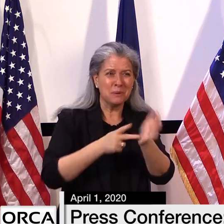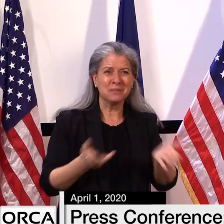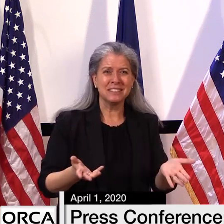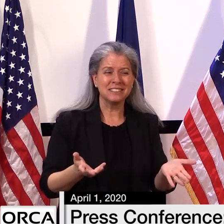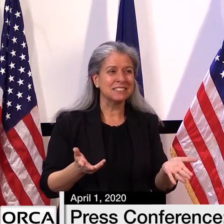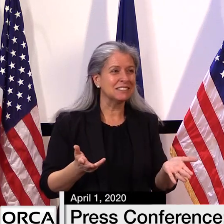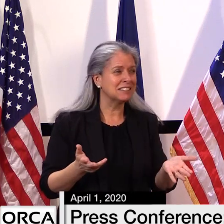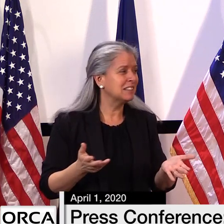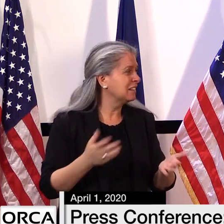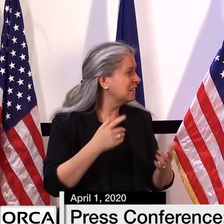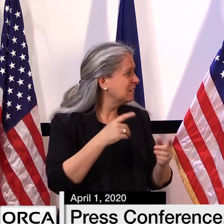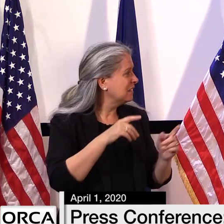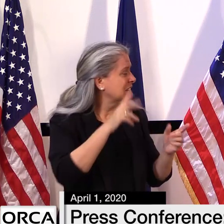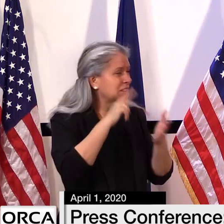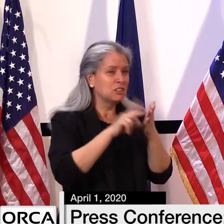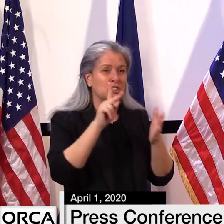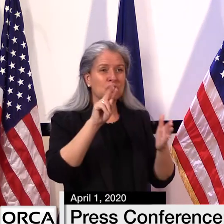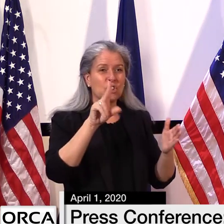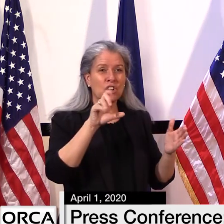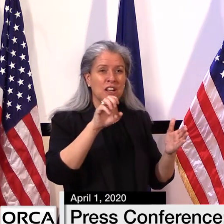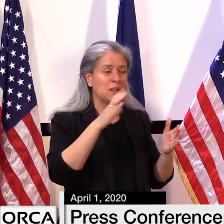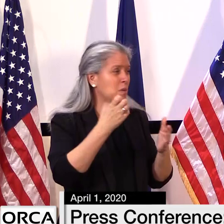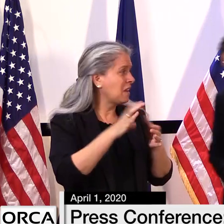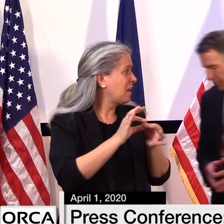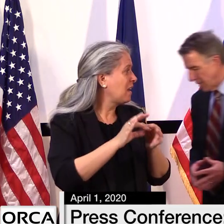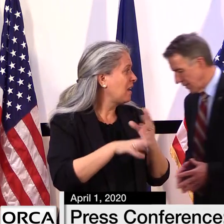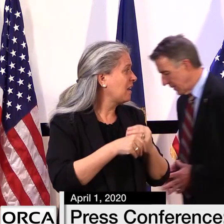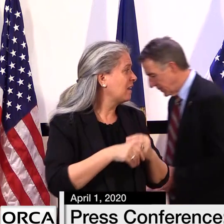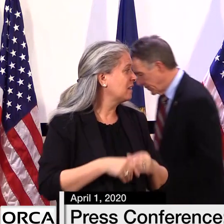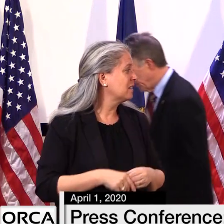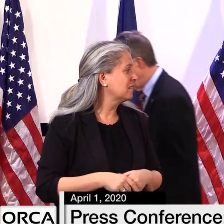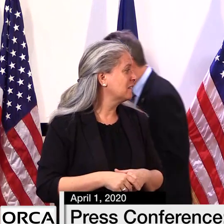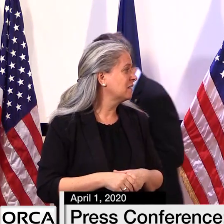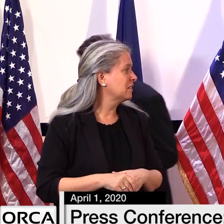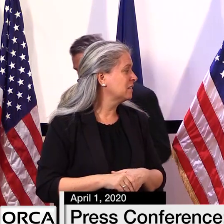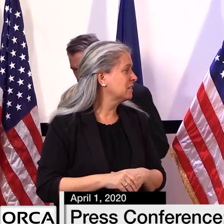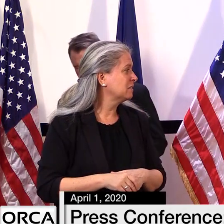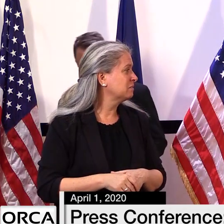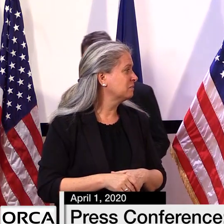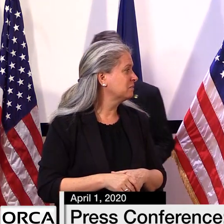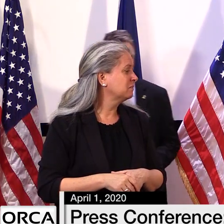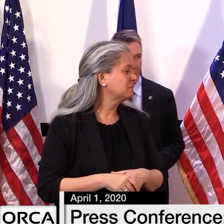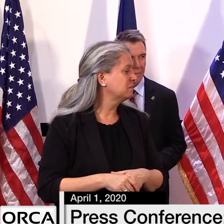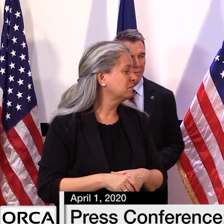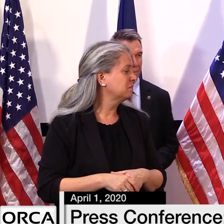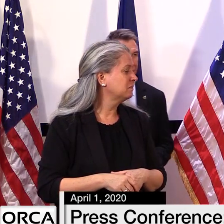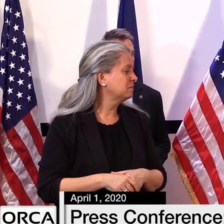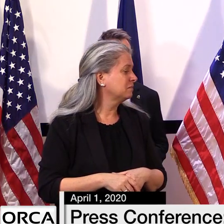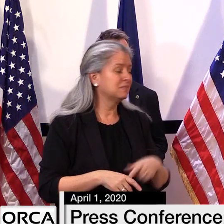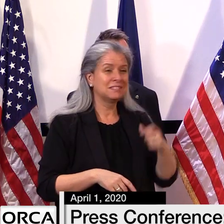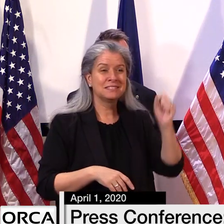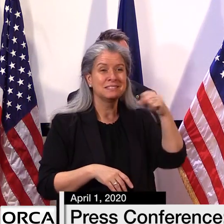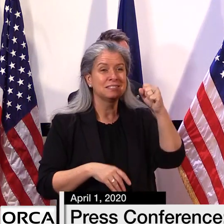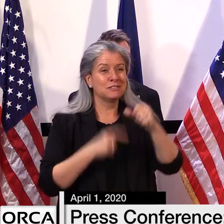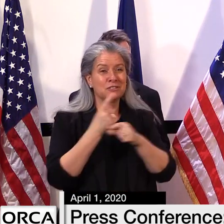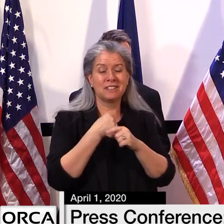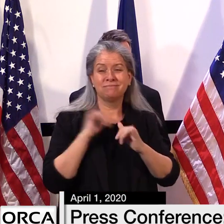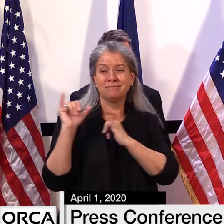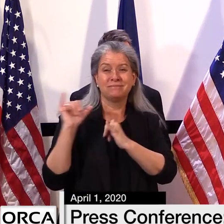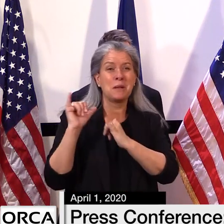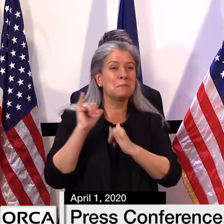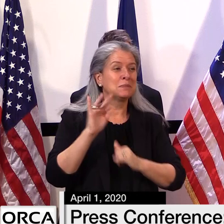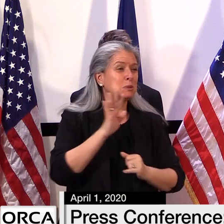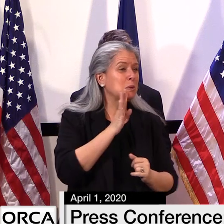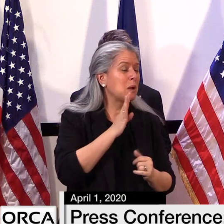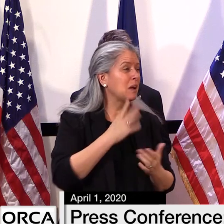to do. Secretary Curley, if there's anything you want to add to that. Yeah, no, I would just, you know, just echo what the governor said and